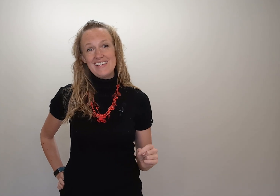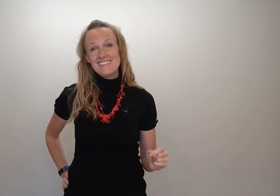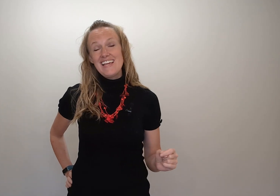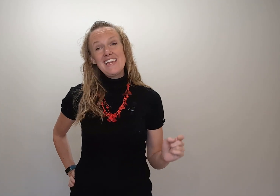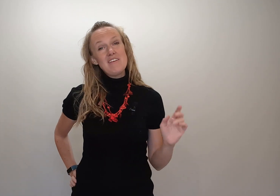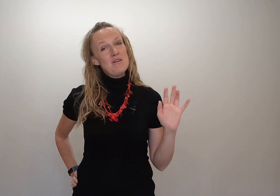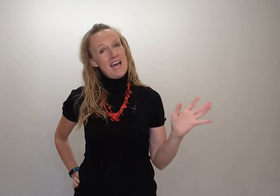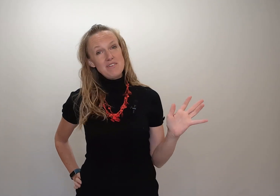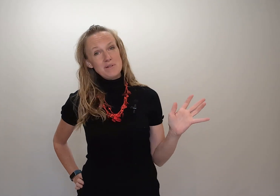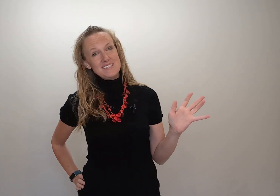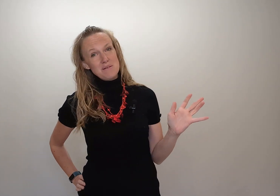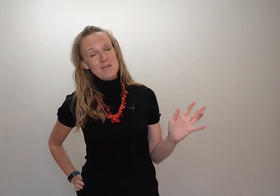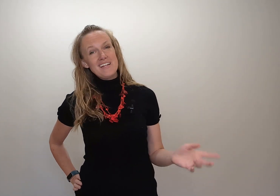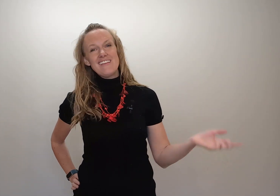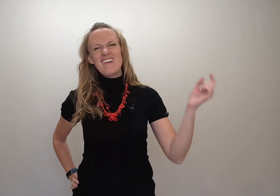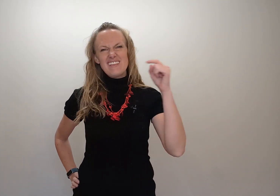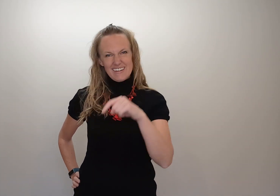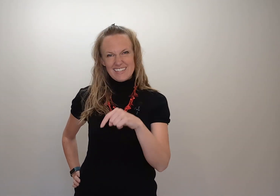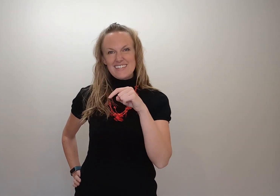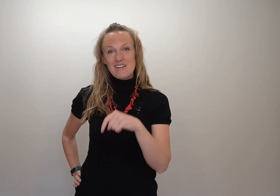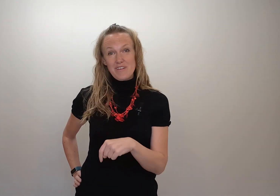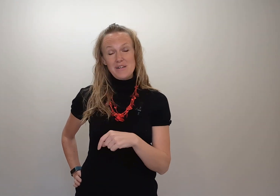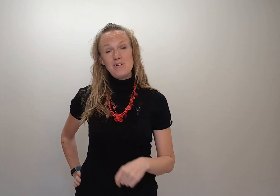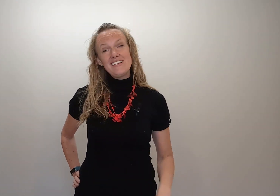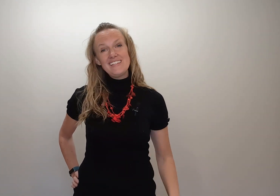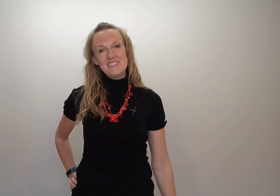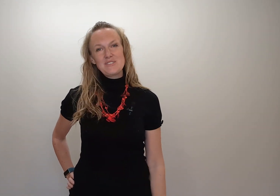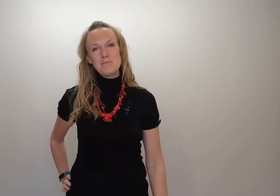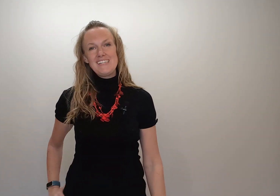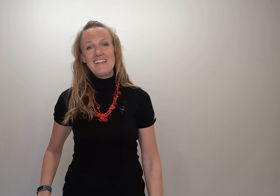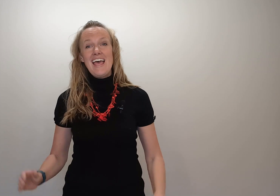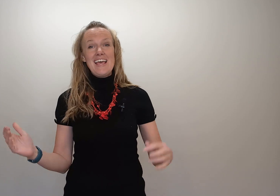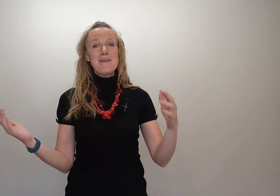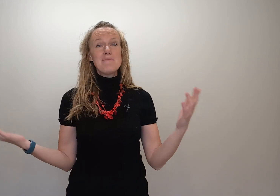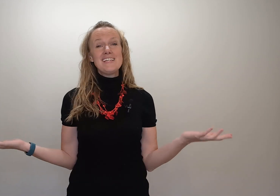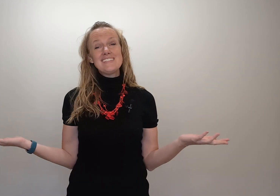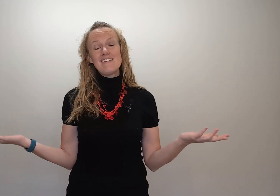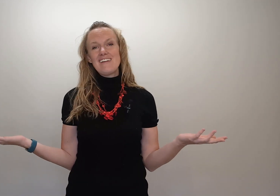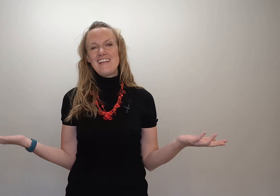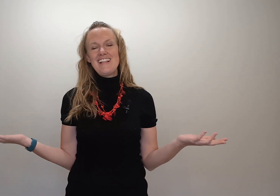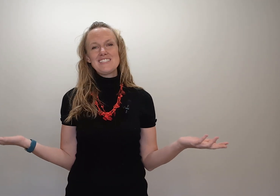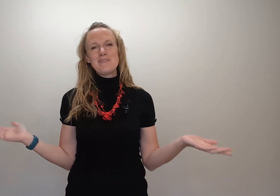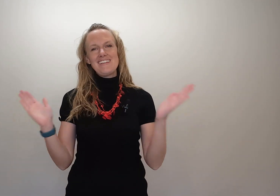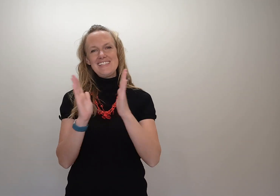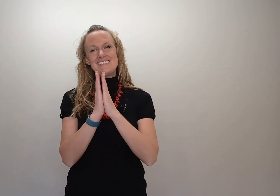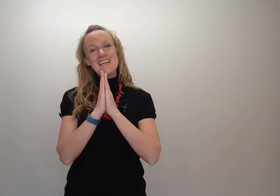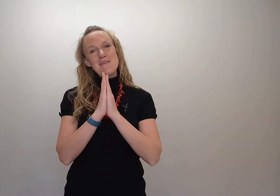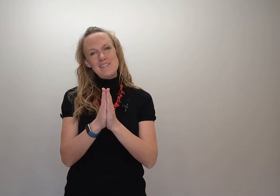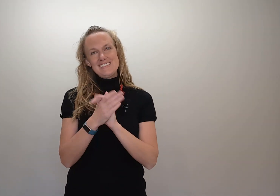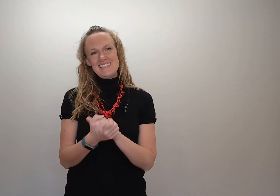signs. If you haven't printed them already, the lyrics are available in the description. And last but not least, please